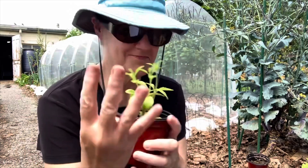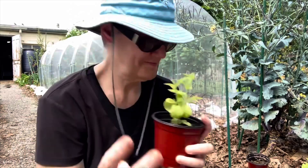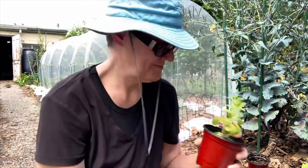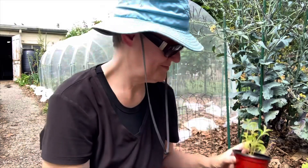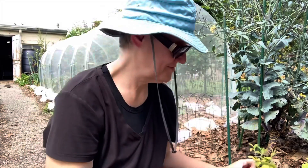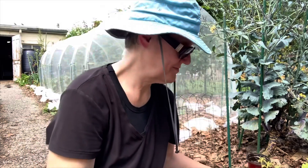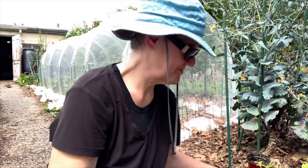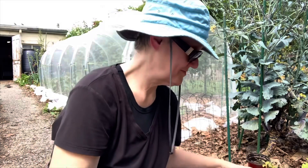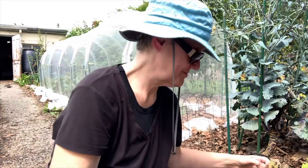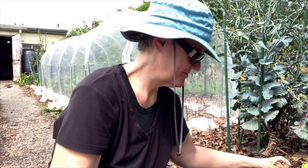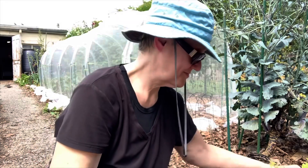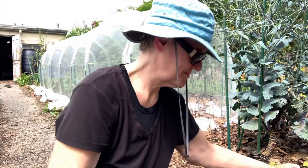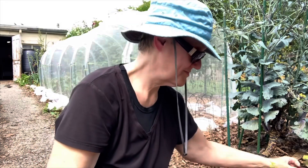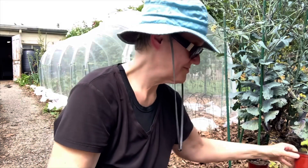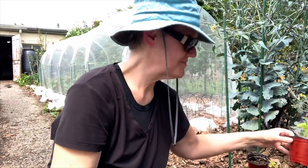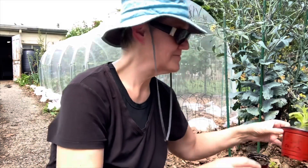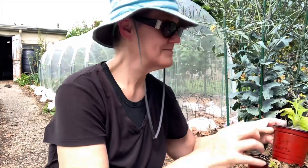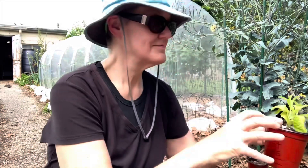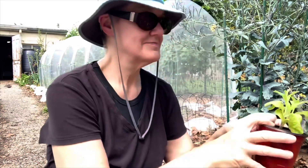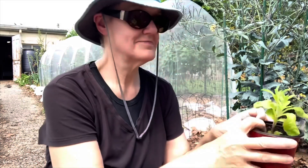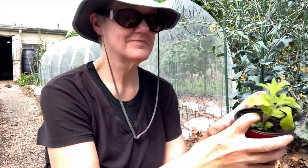And it's caused it to branch out.